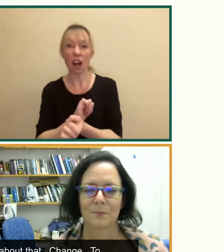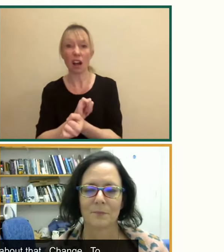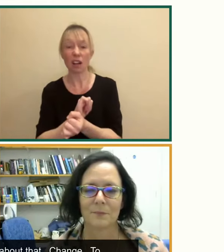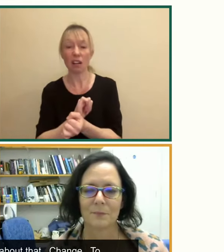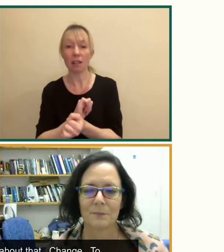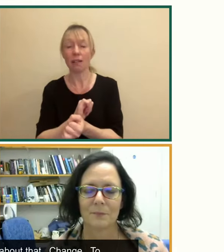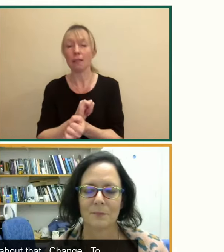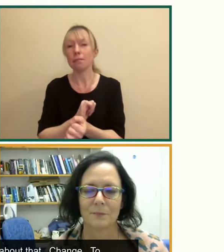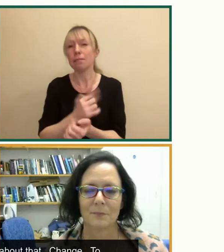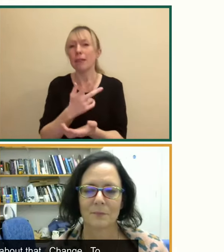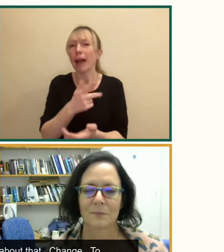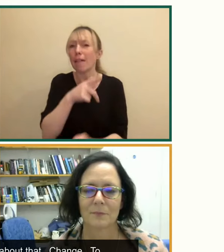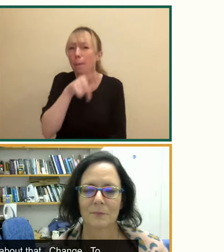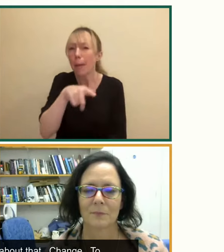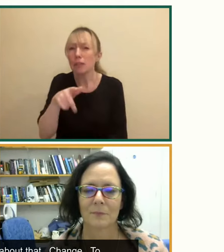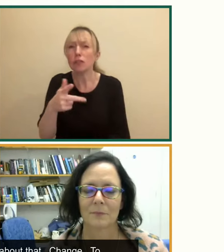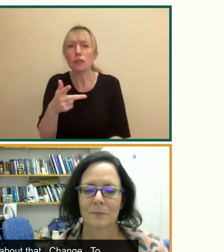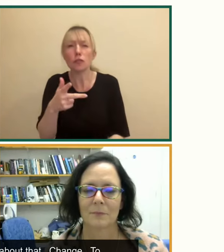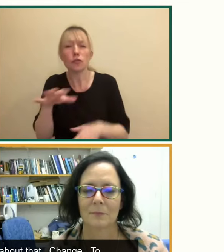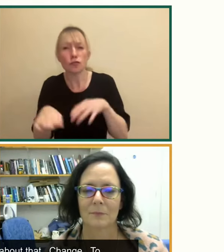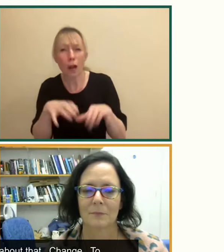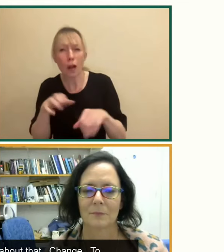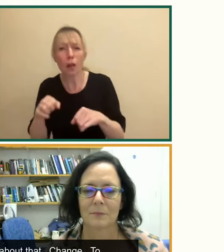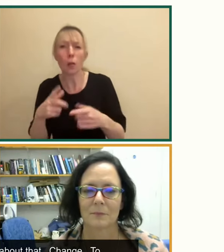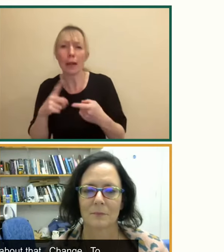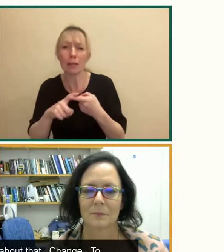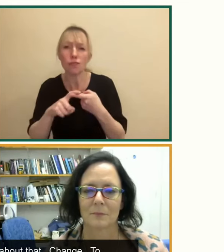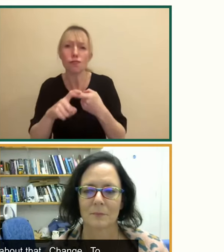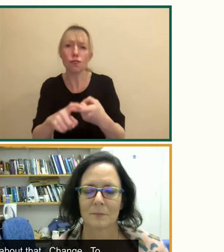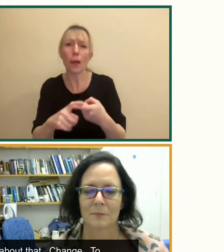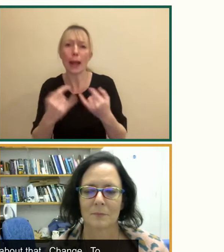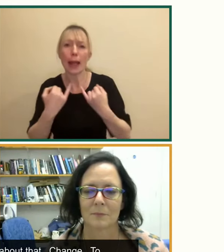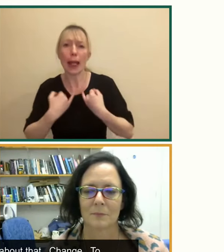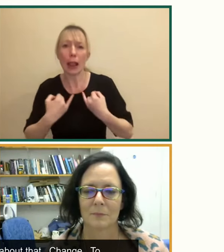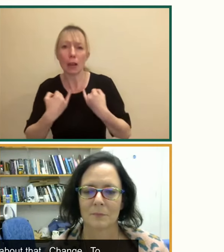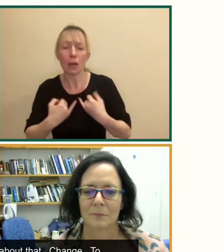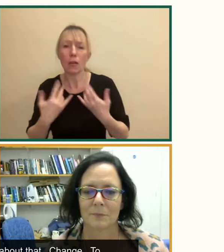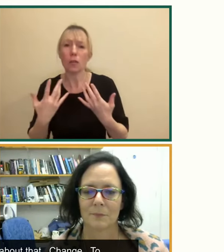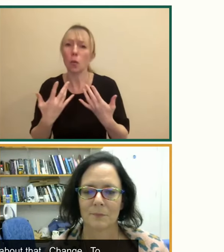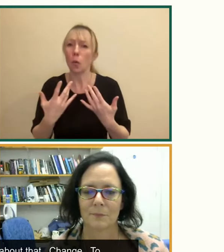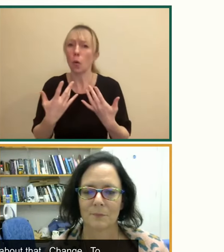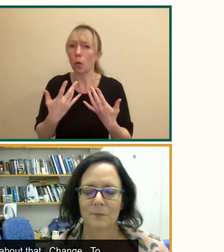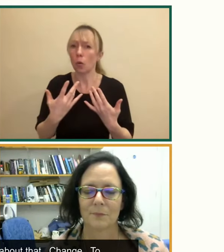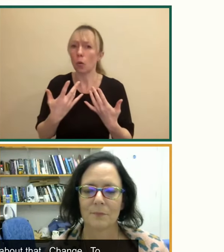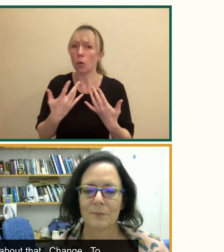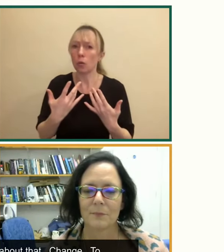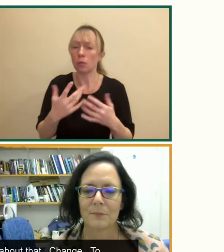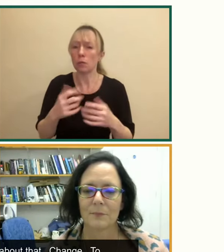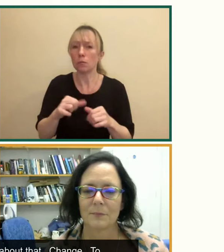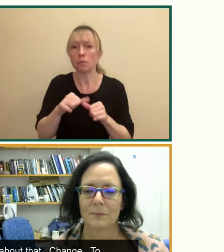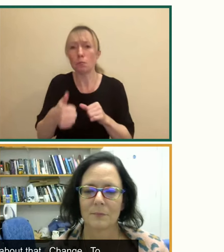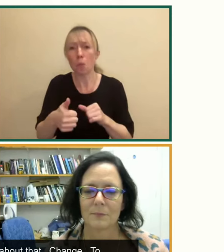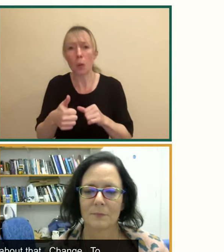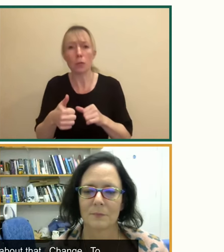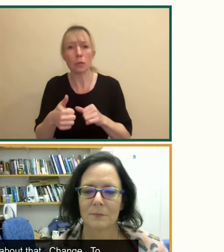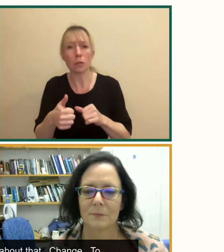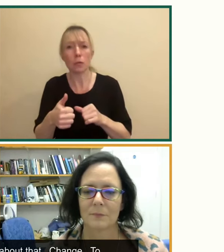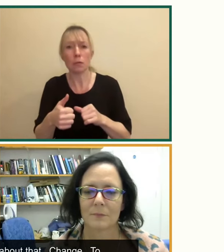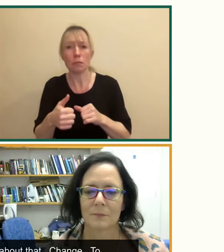that are struggling with chronic illness or struggling with a very difficult post-viral fatigue